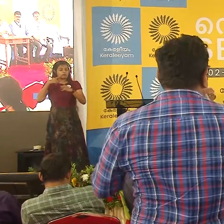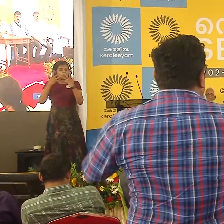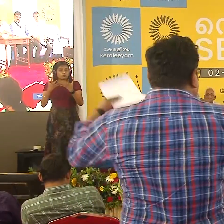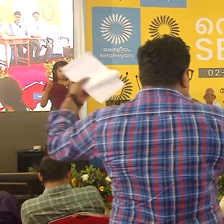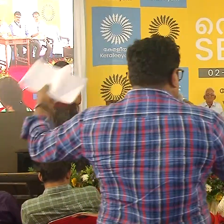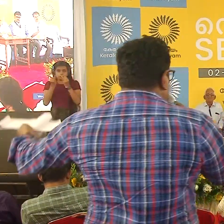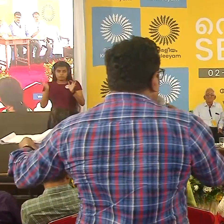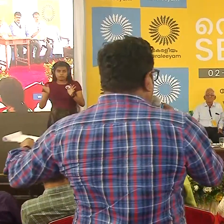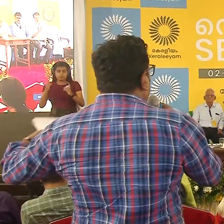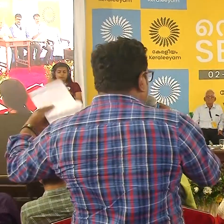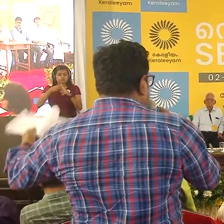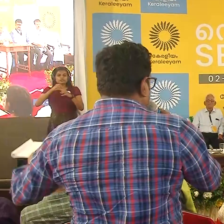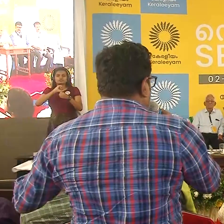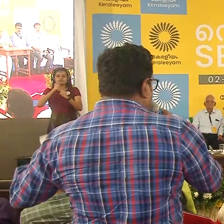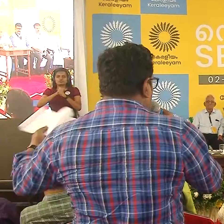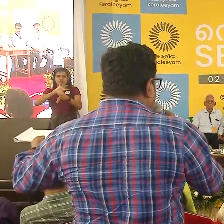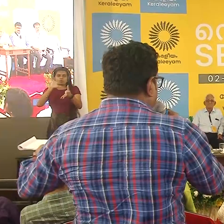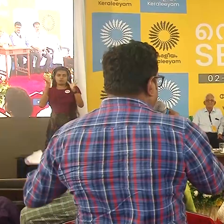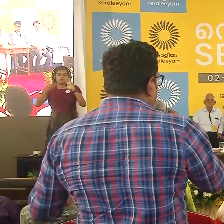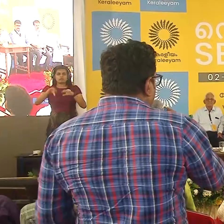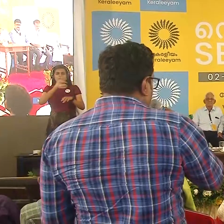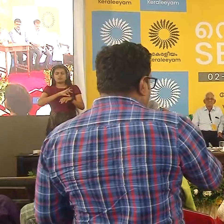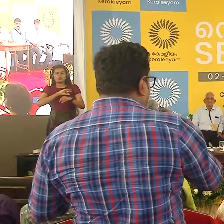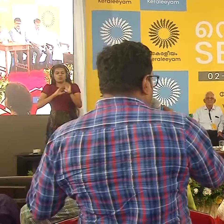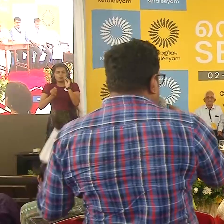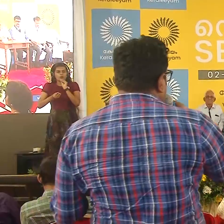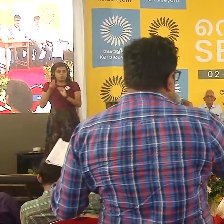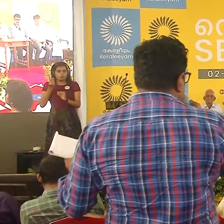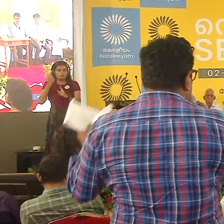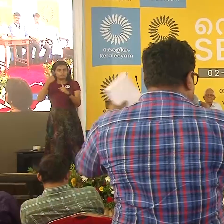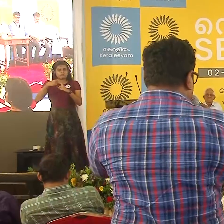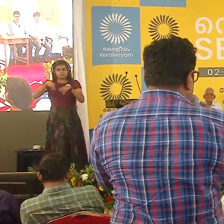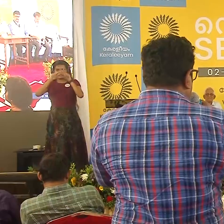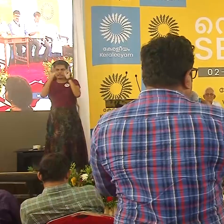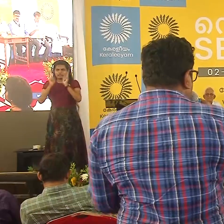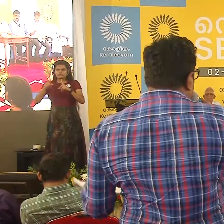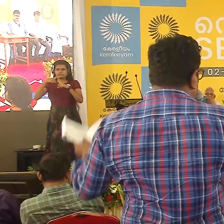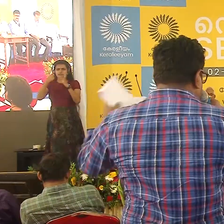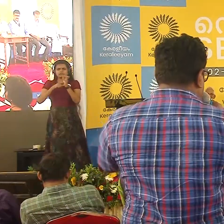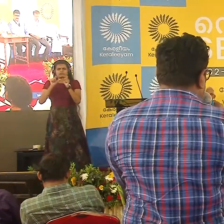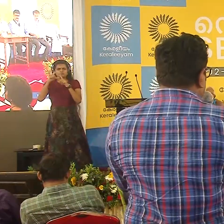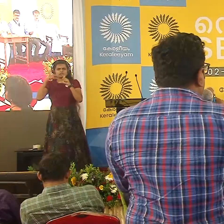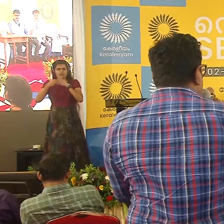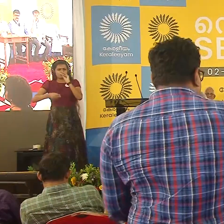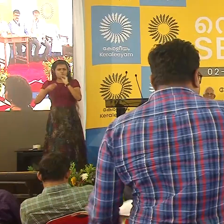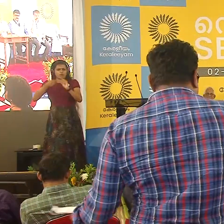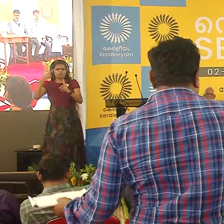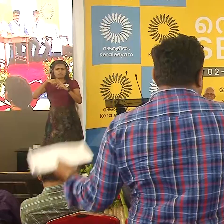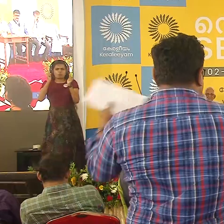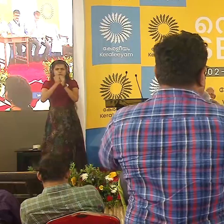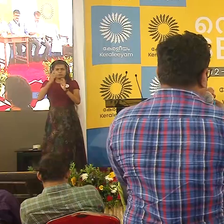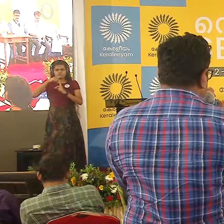have a geographical location advantage. So when we boost international trade with tourism,